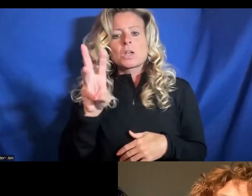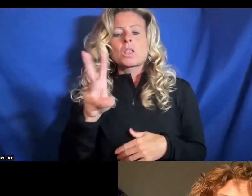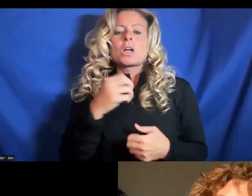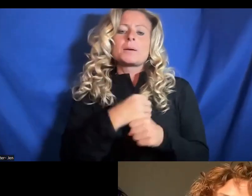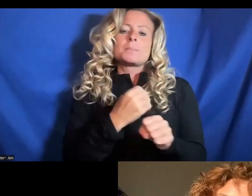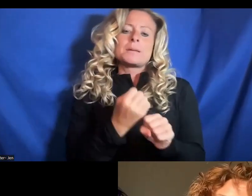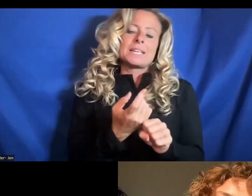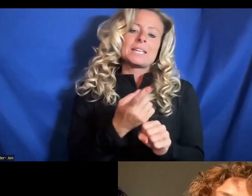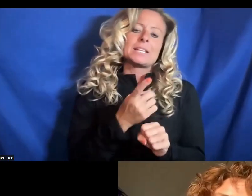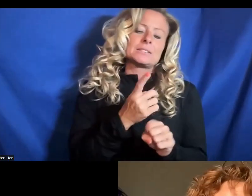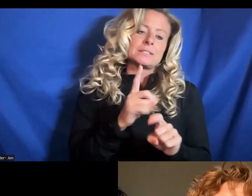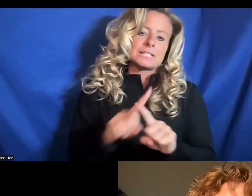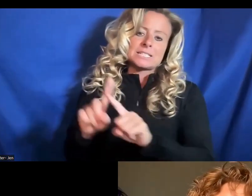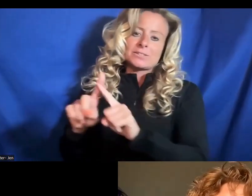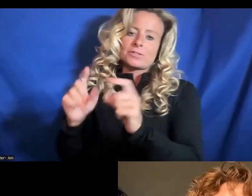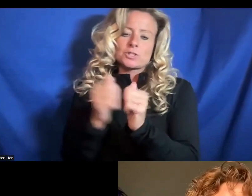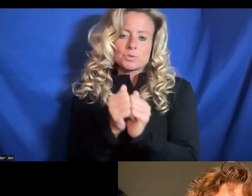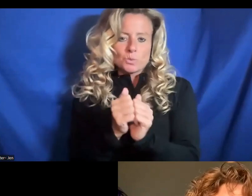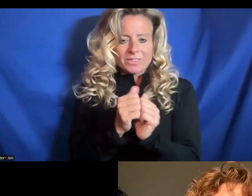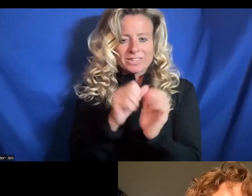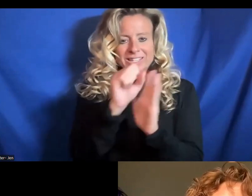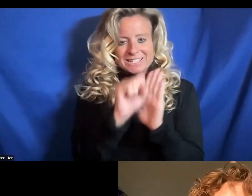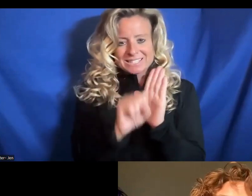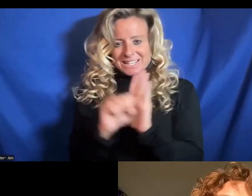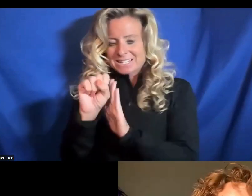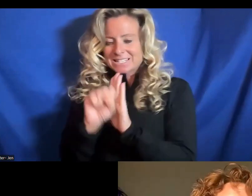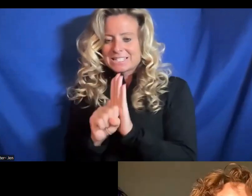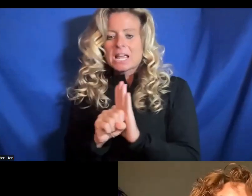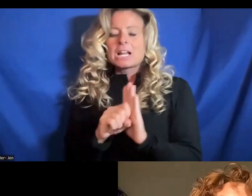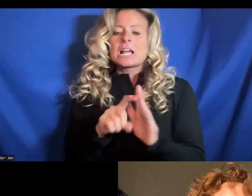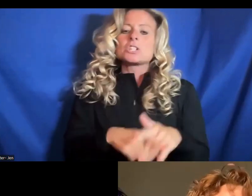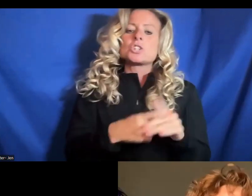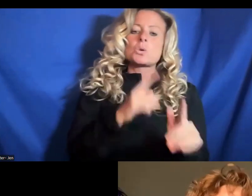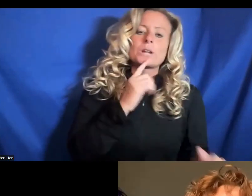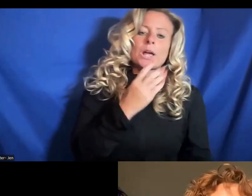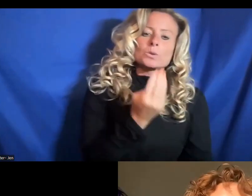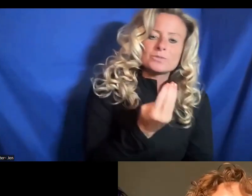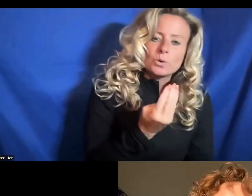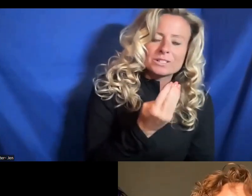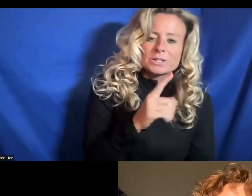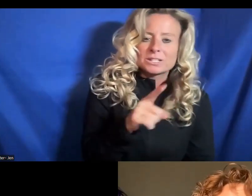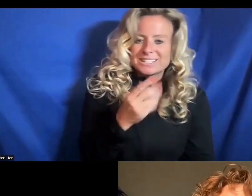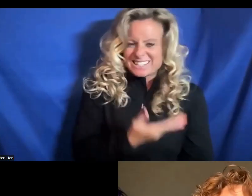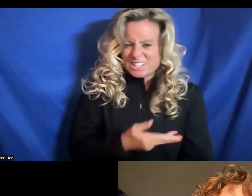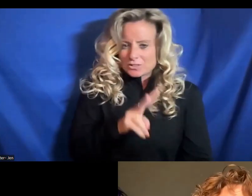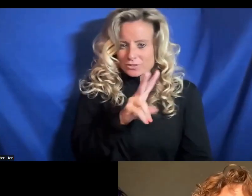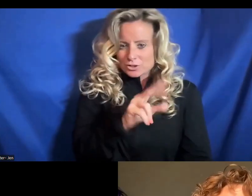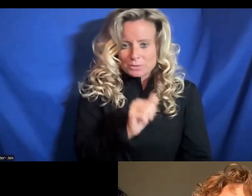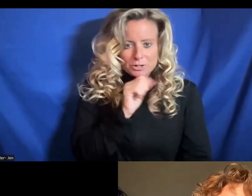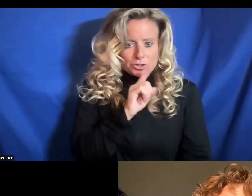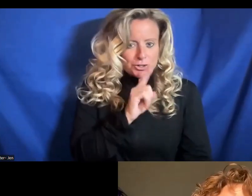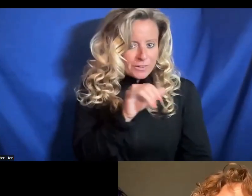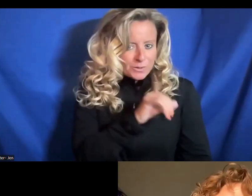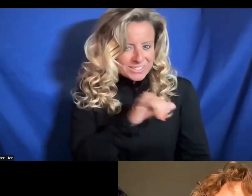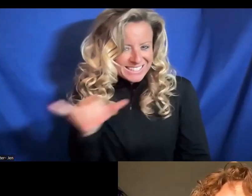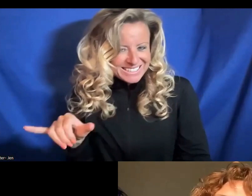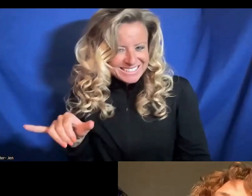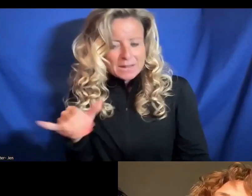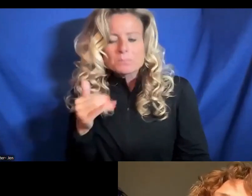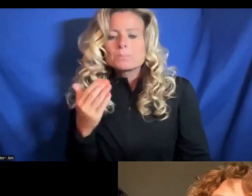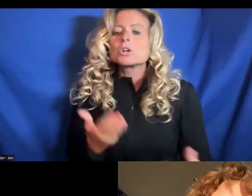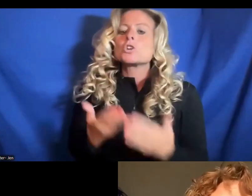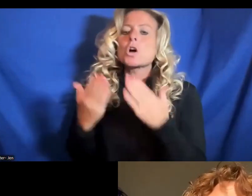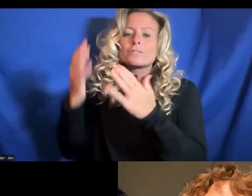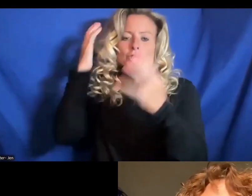I was able to start at 14 here in Virginia. I'm not sure if it's still the same. Um, but go and offer to shampoo